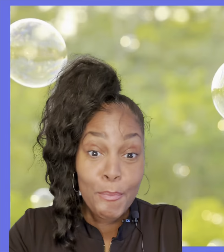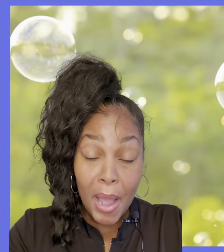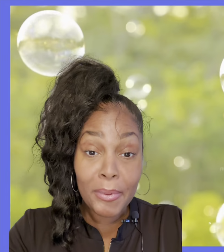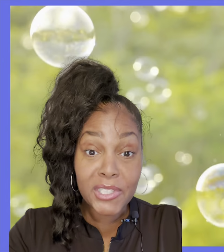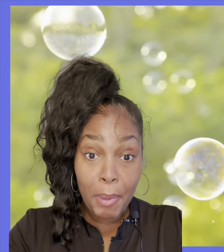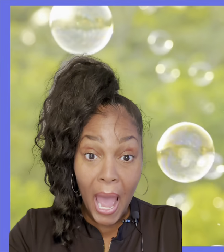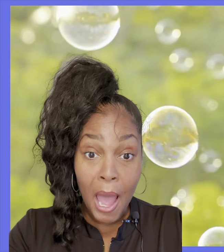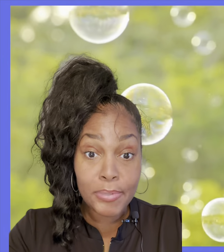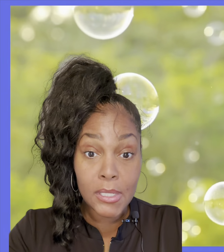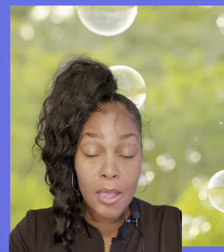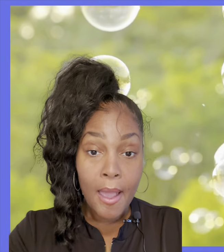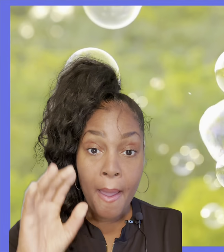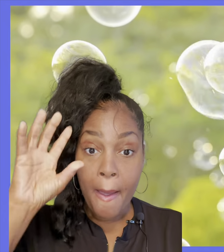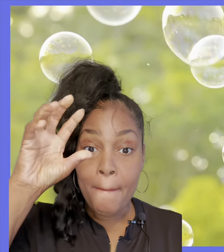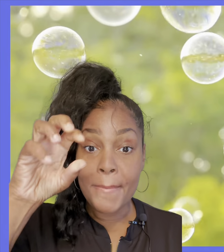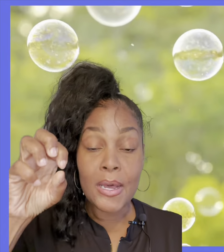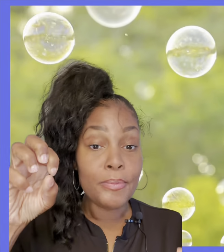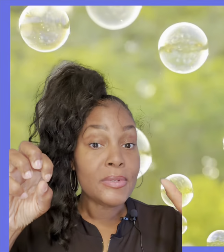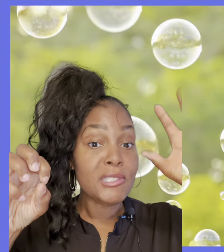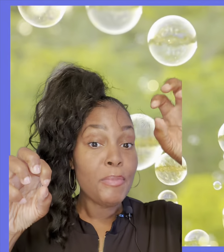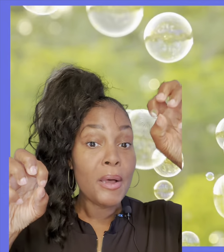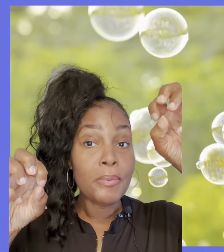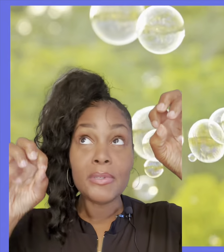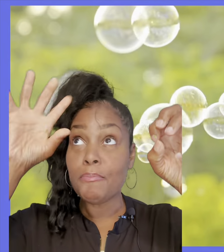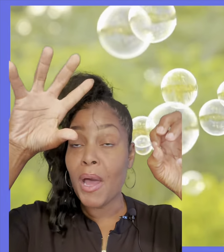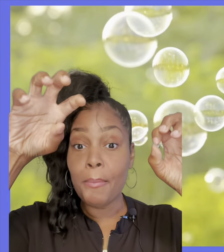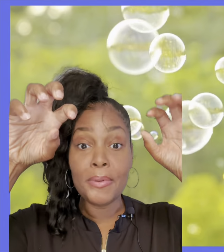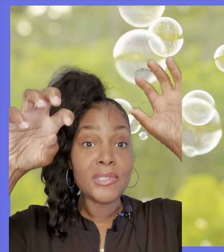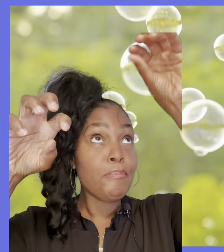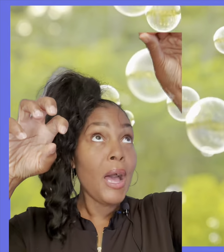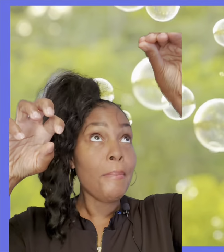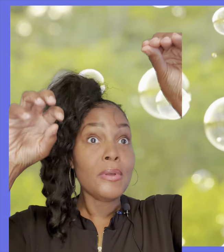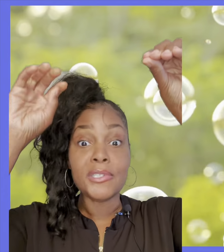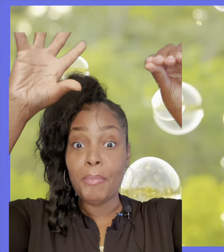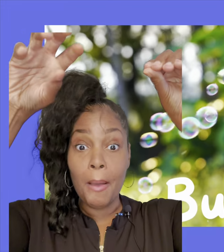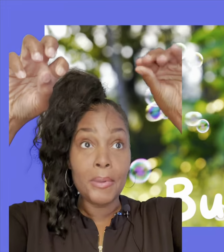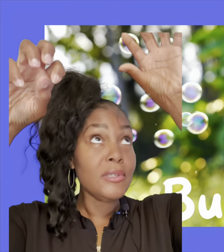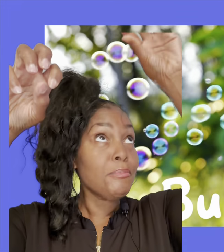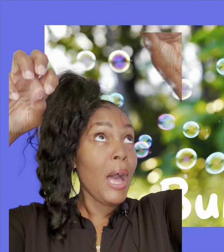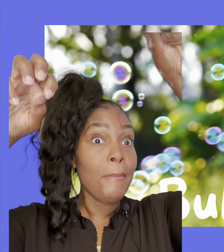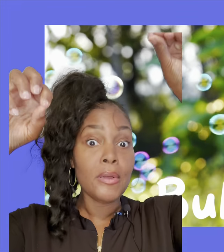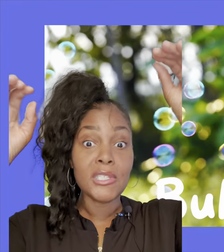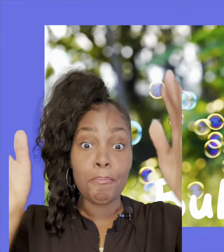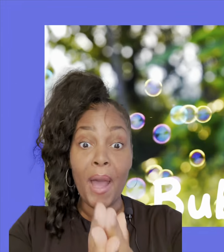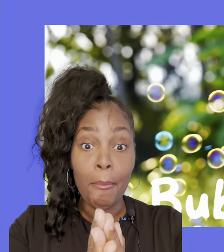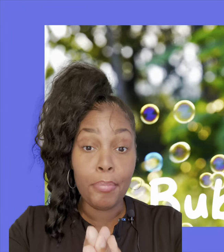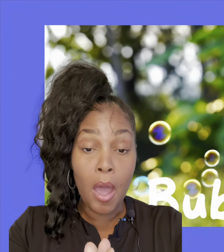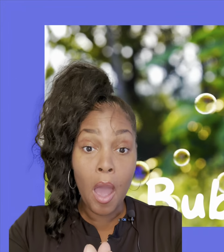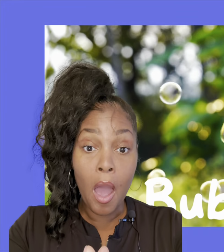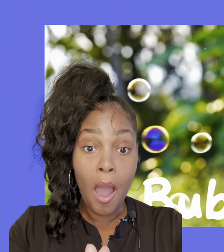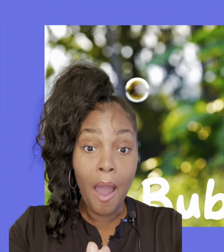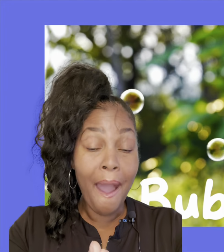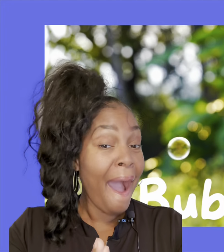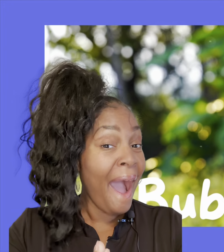The bubbles popped! Bubbles, bubbles, bubbles, bubbles, bubbles, bubbles, pop!